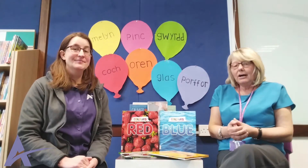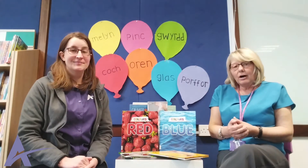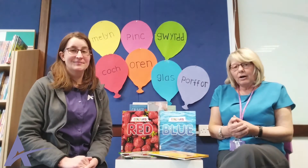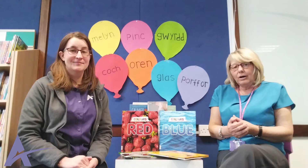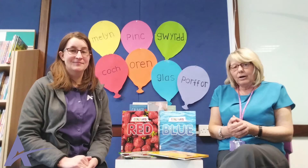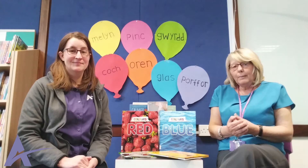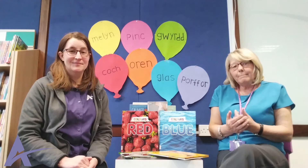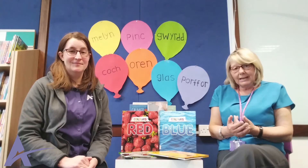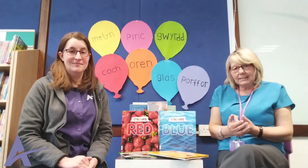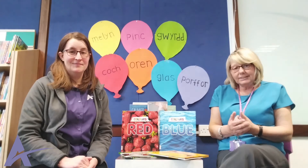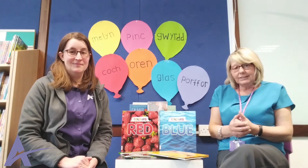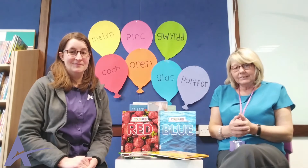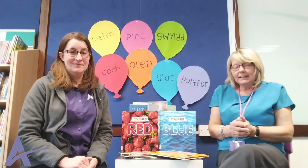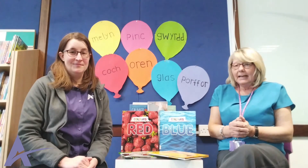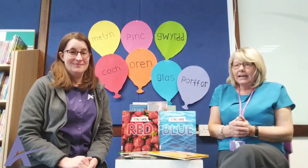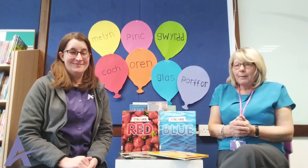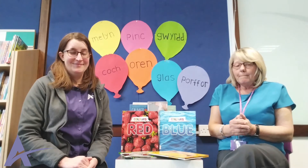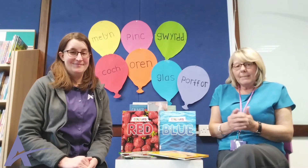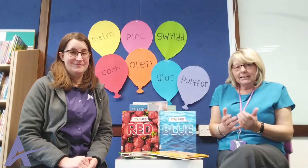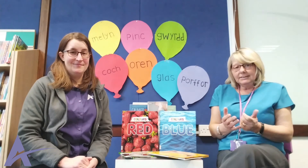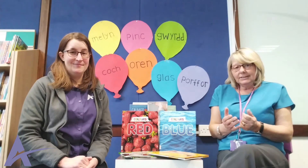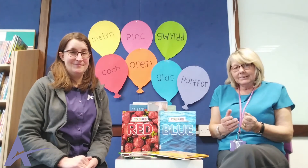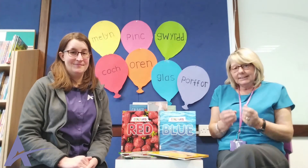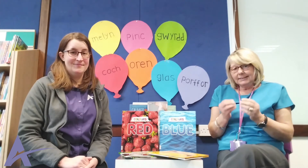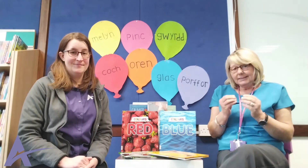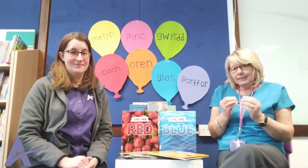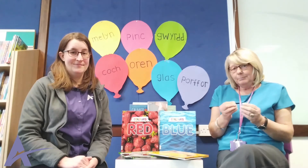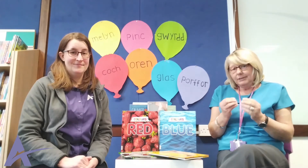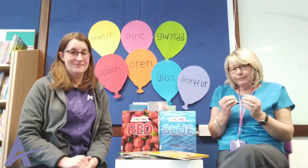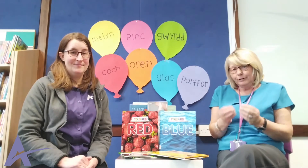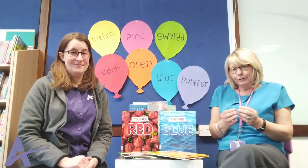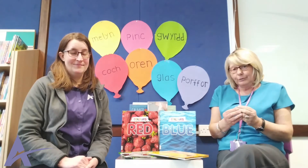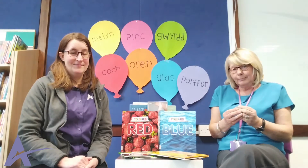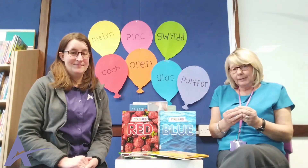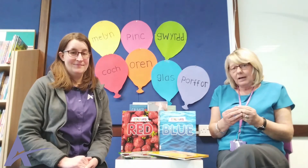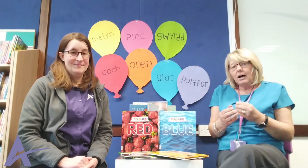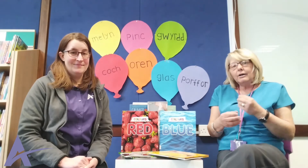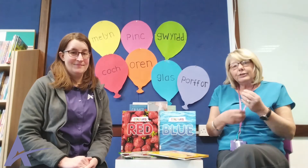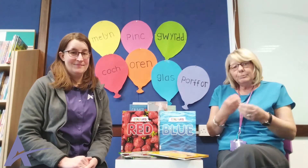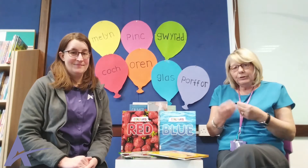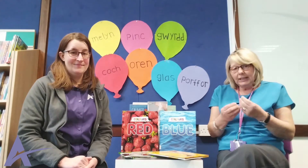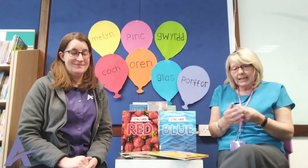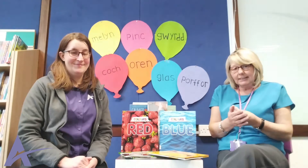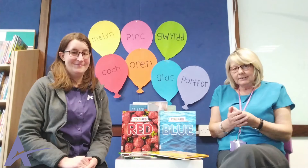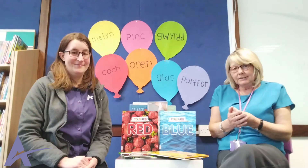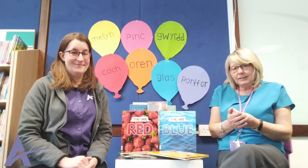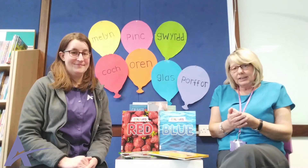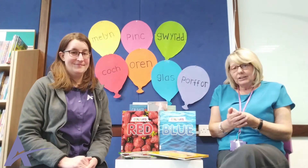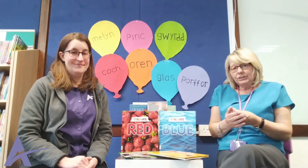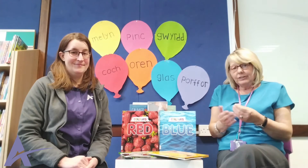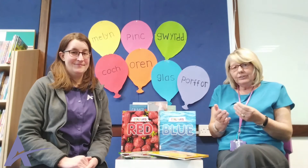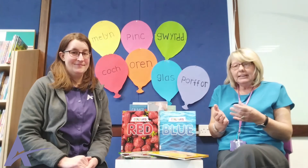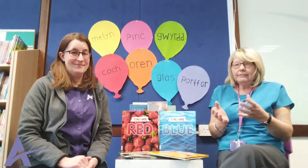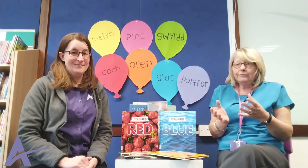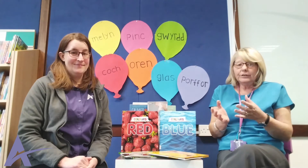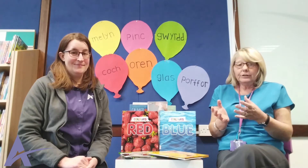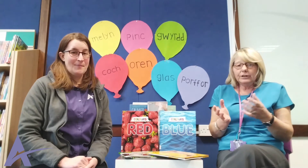are macaton. Macaton is a simpler form of communicating, generally for